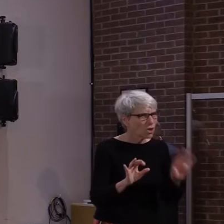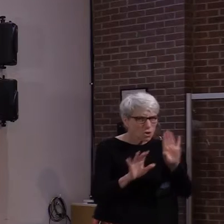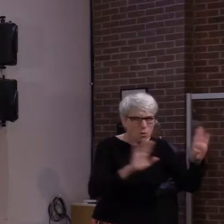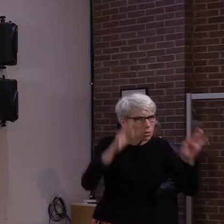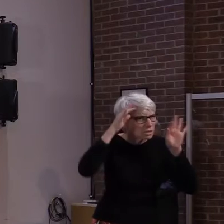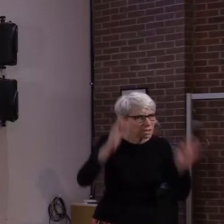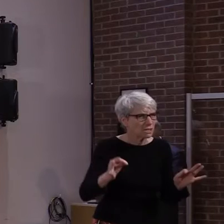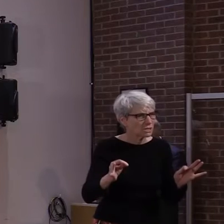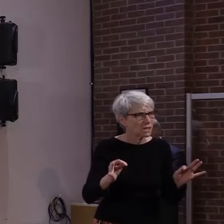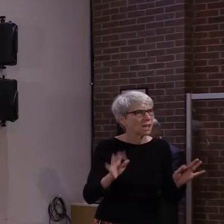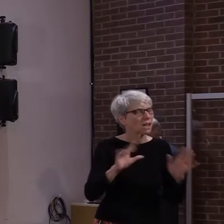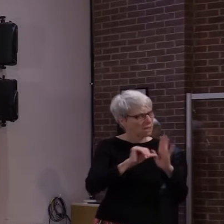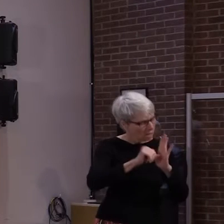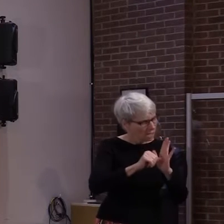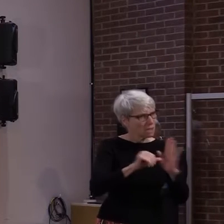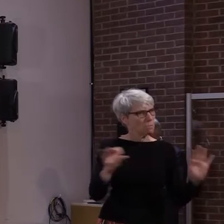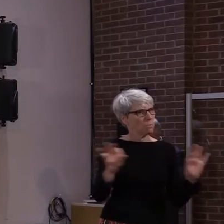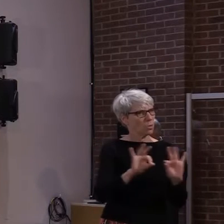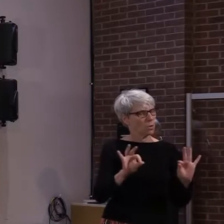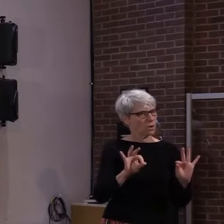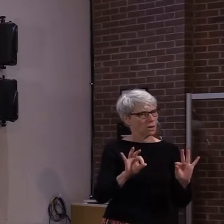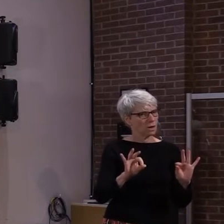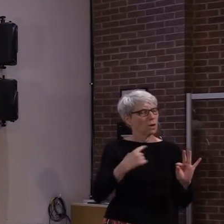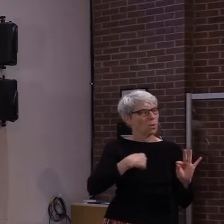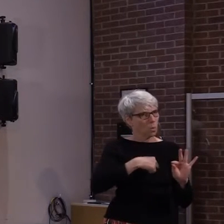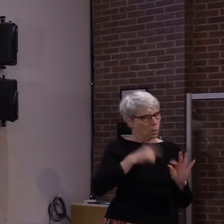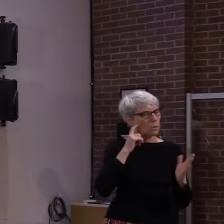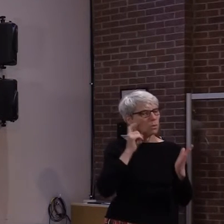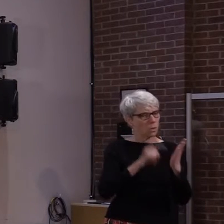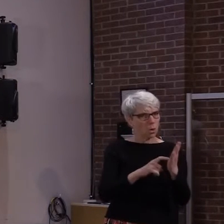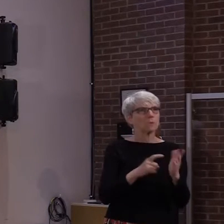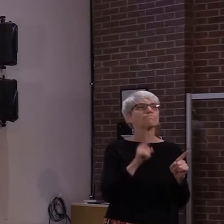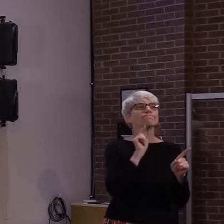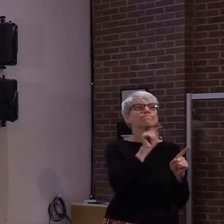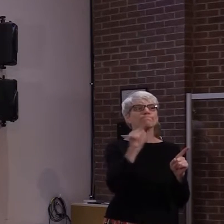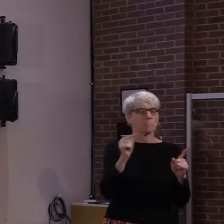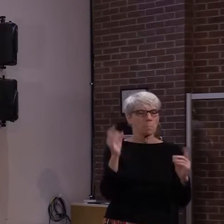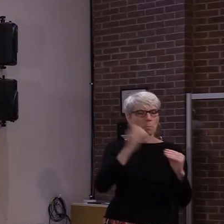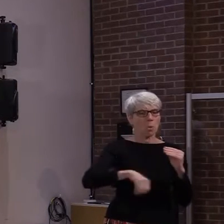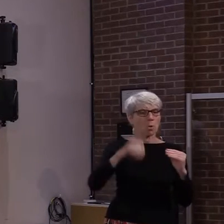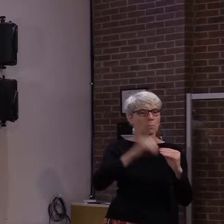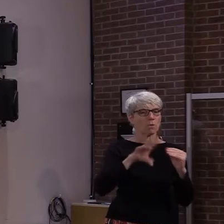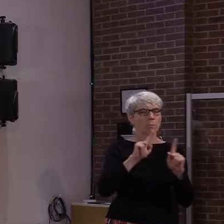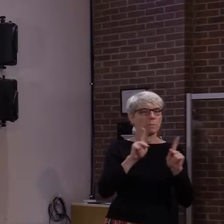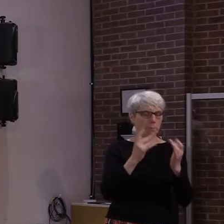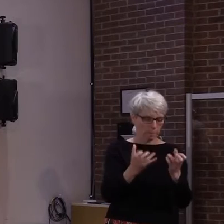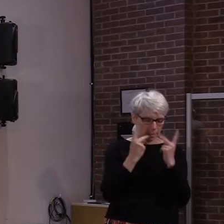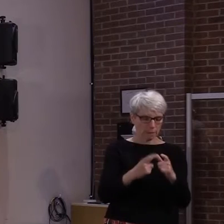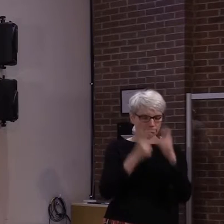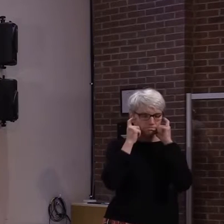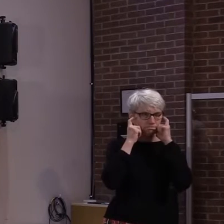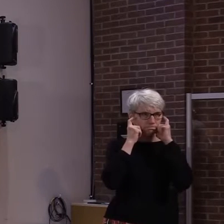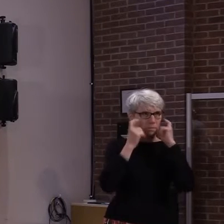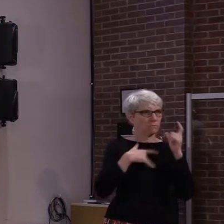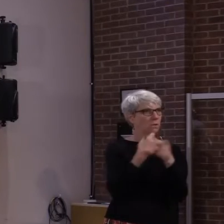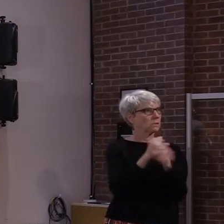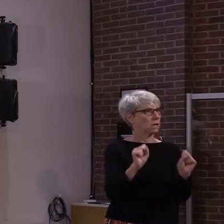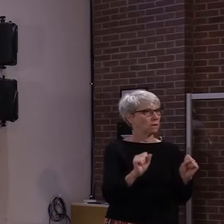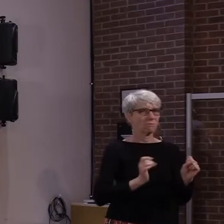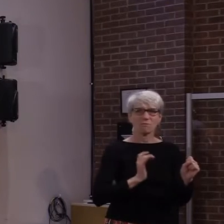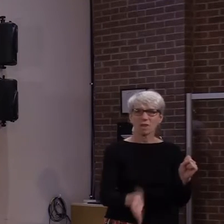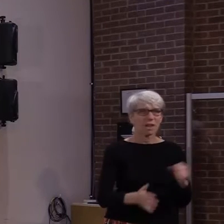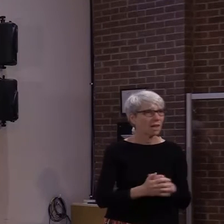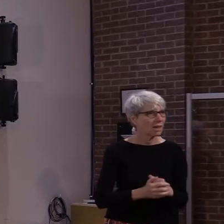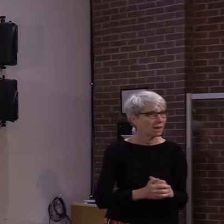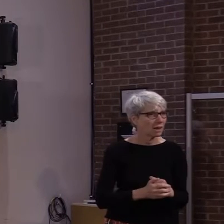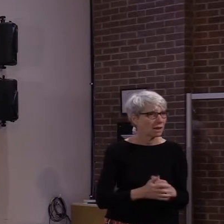and I and the whole team have noticed many Vermonters already adopting this behavior change. Wearing a mask, even if